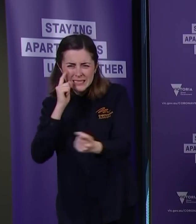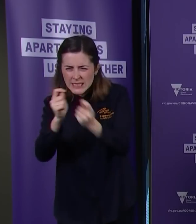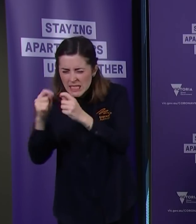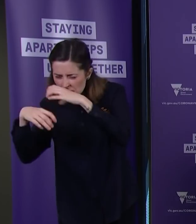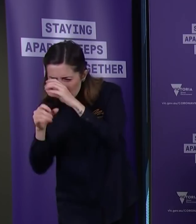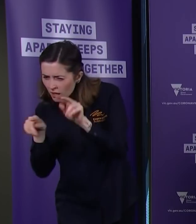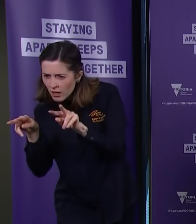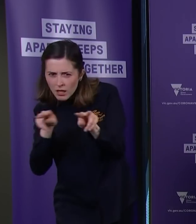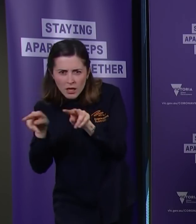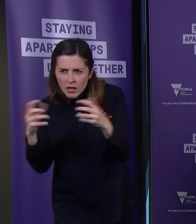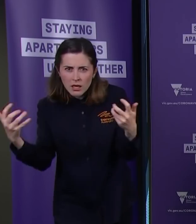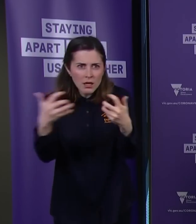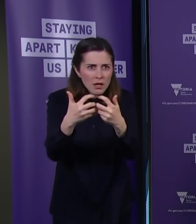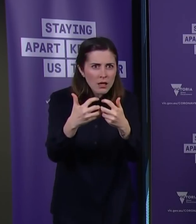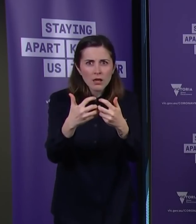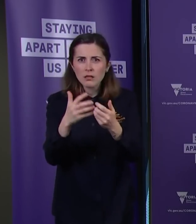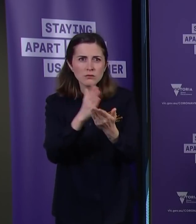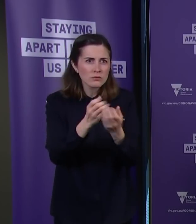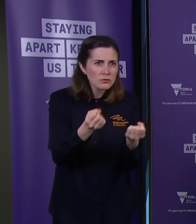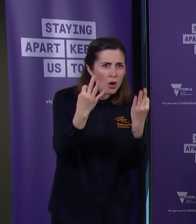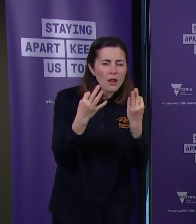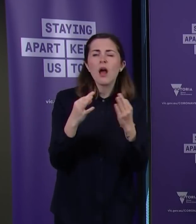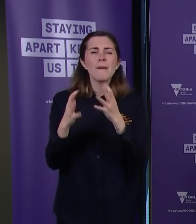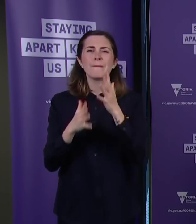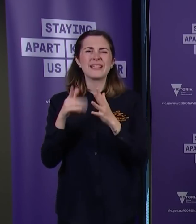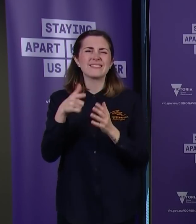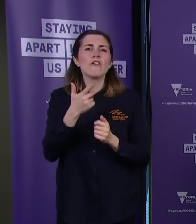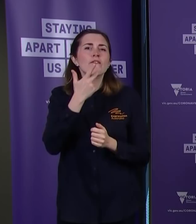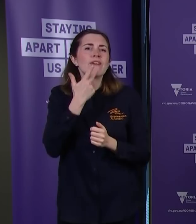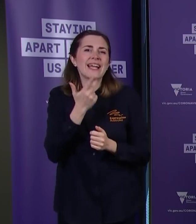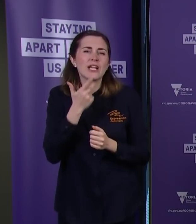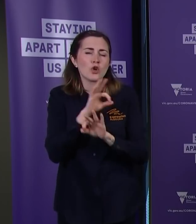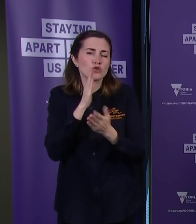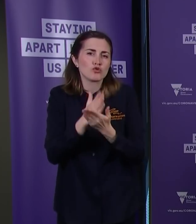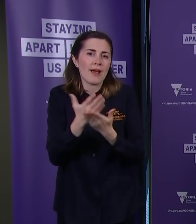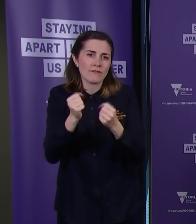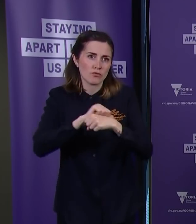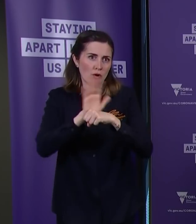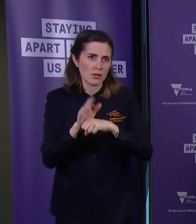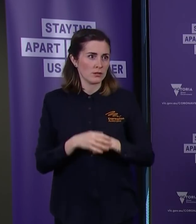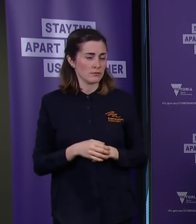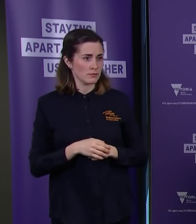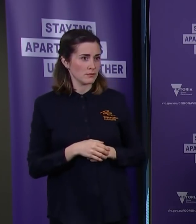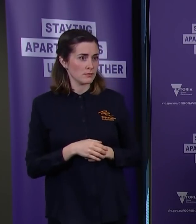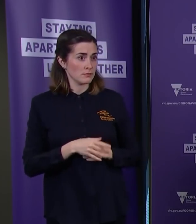obviously evidence that it's more likely to be a false positive. Are there any that look like they could be